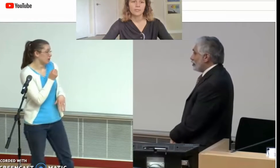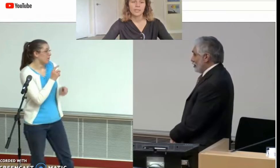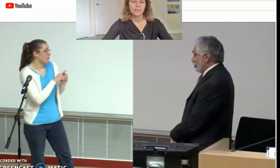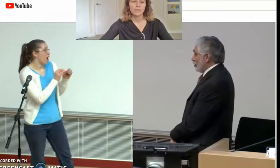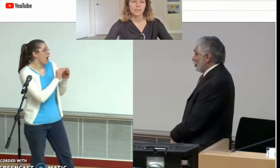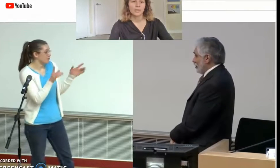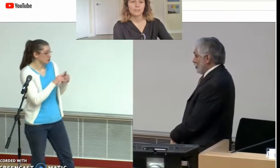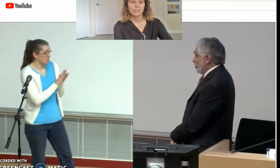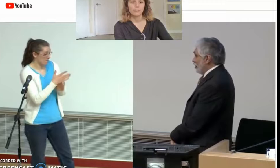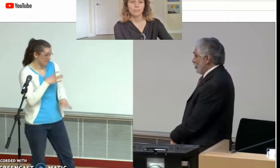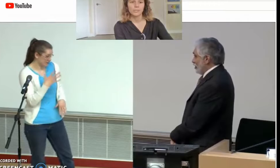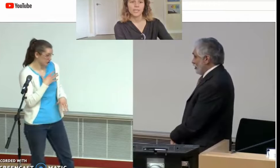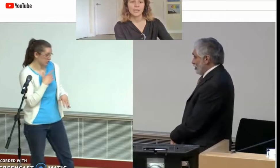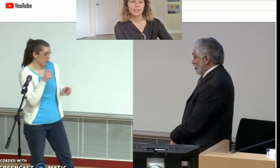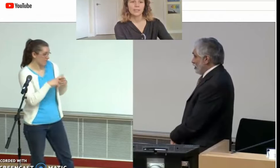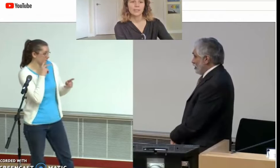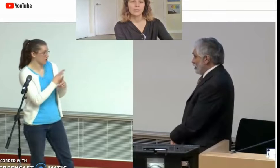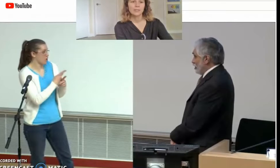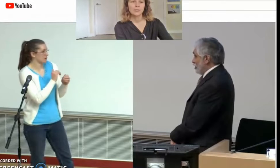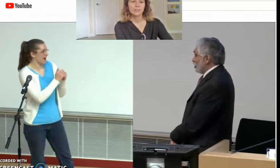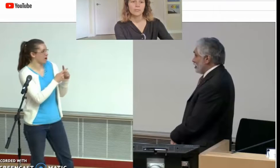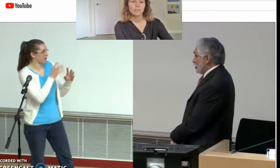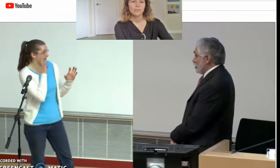they didn't learn language in a formal setting.